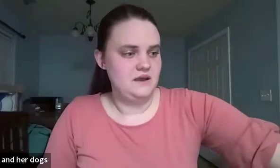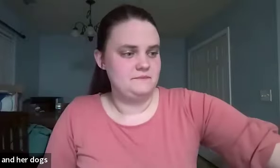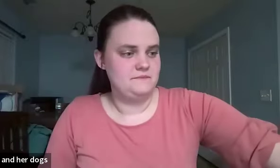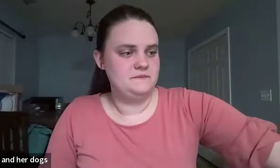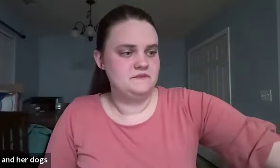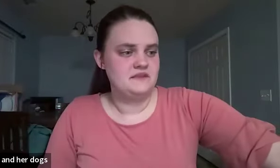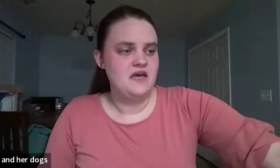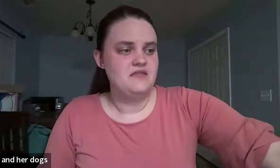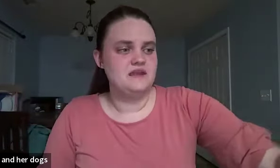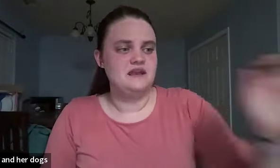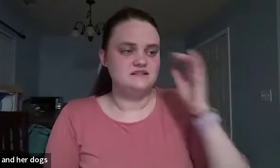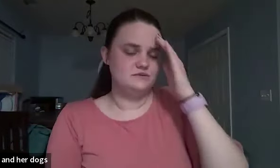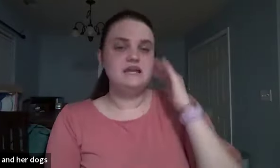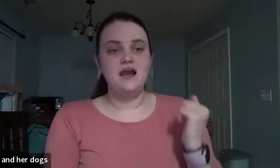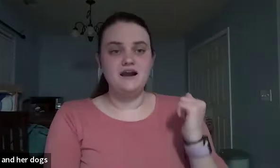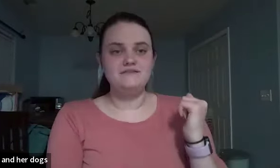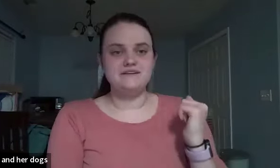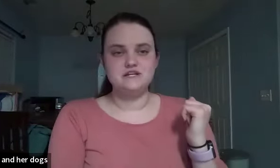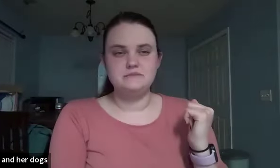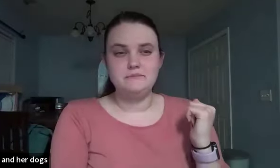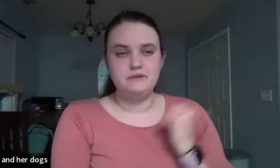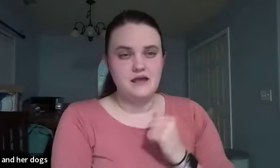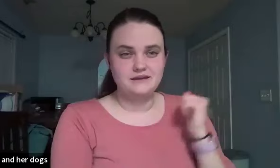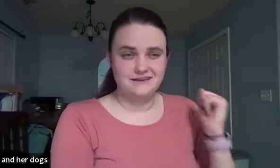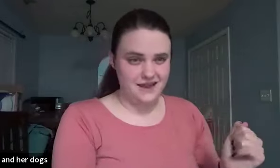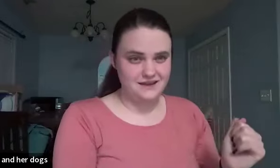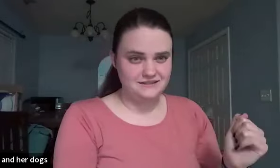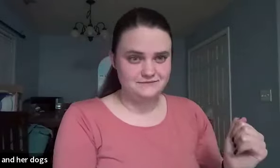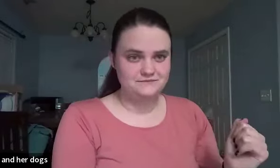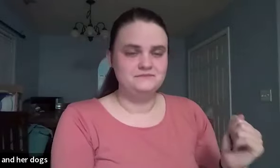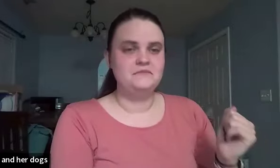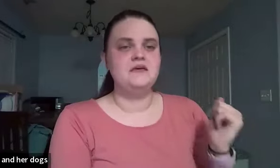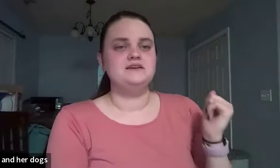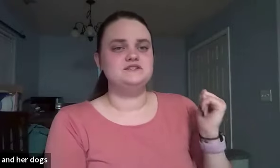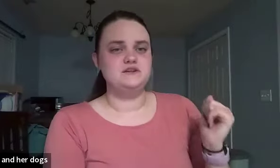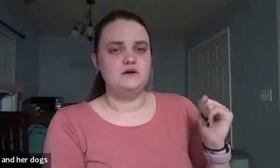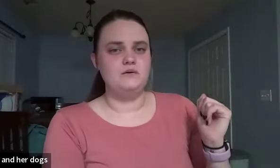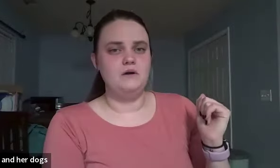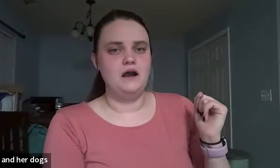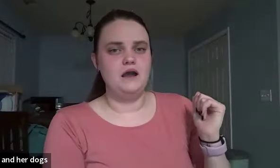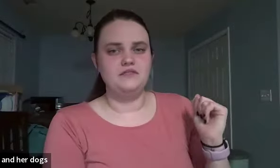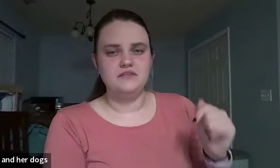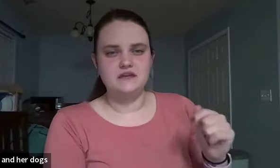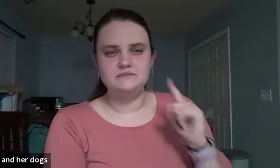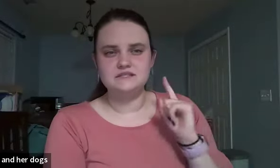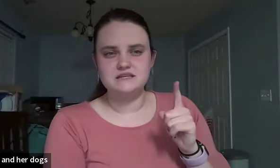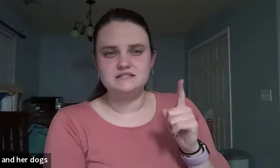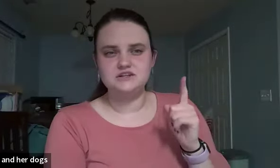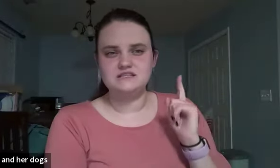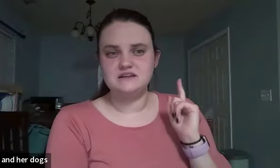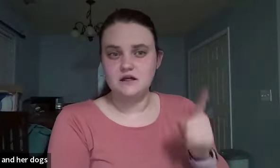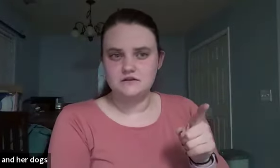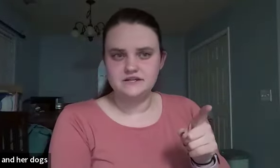Okay. The next one we have is going to be a black cat. So I think Miss Katie sent you guys the color